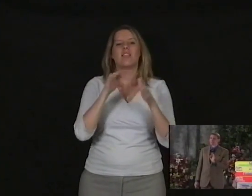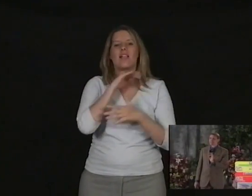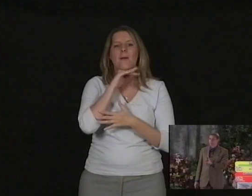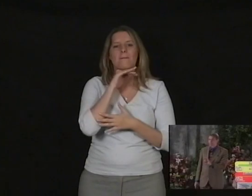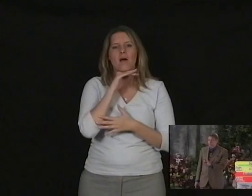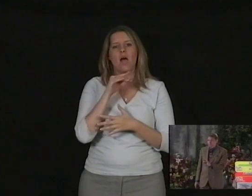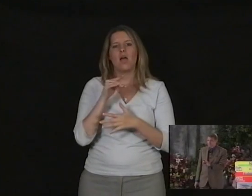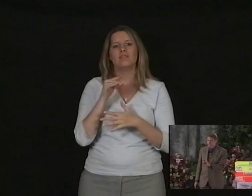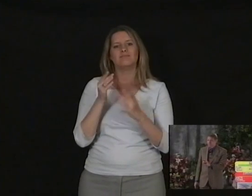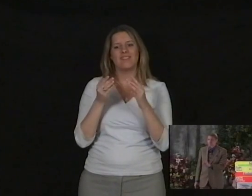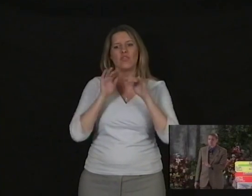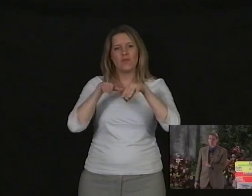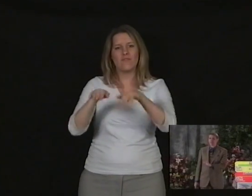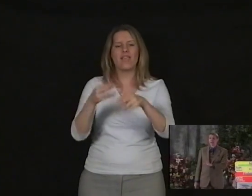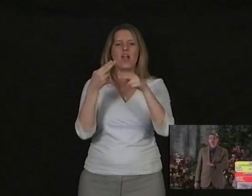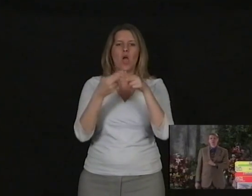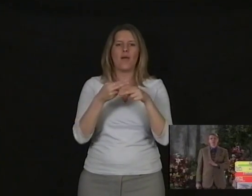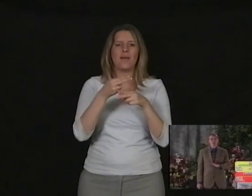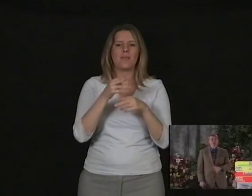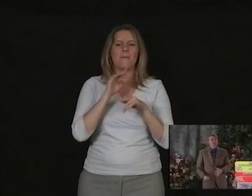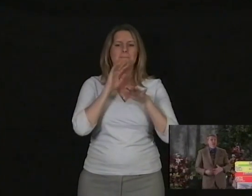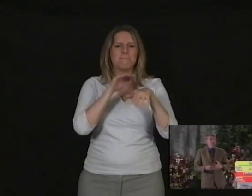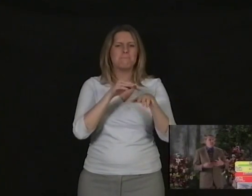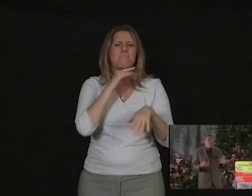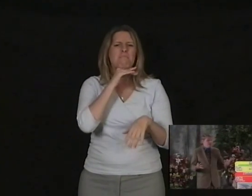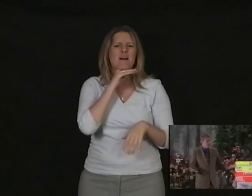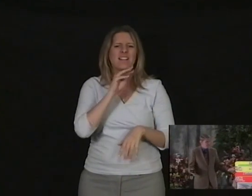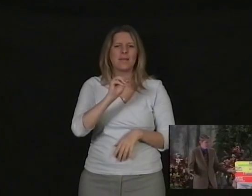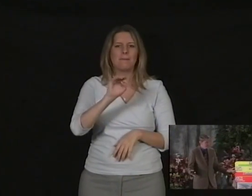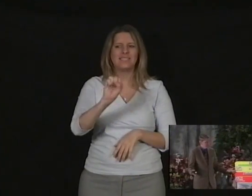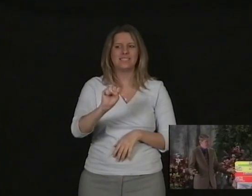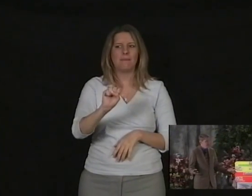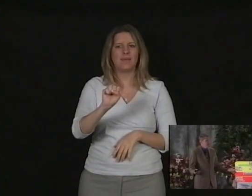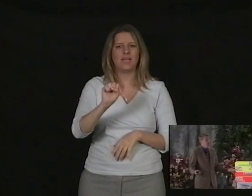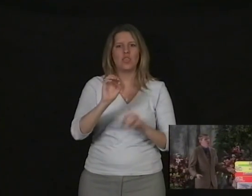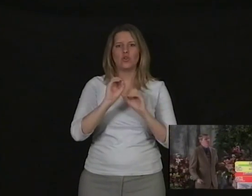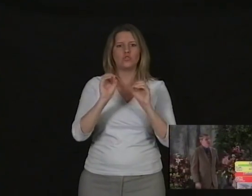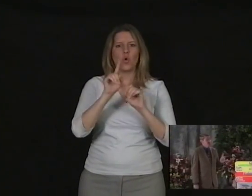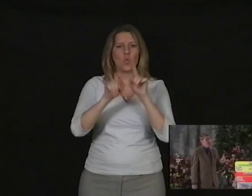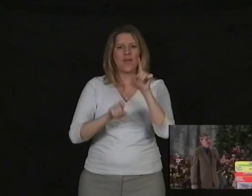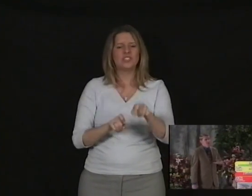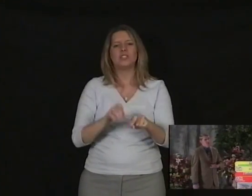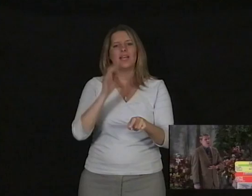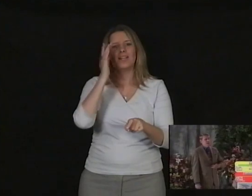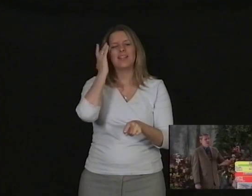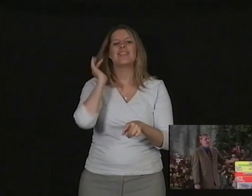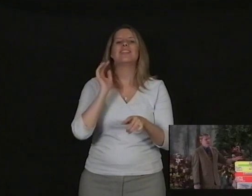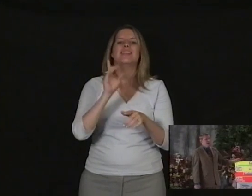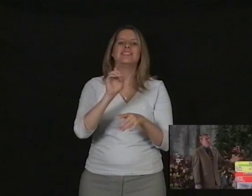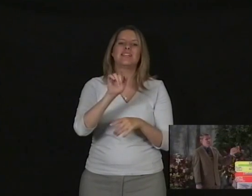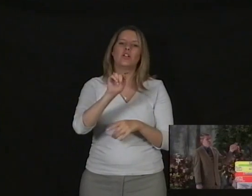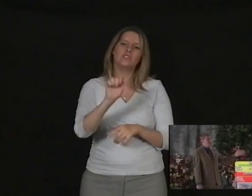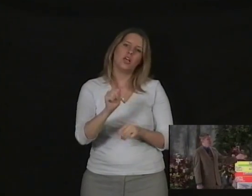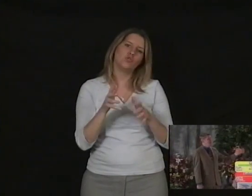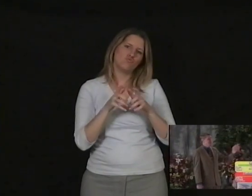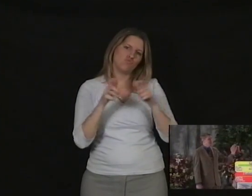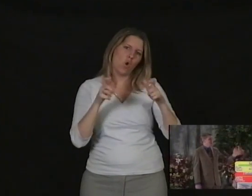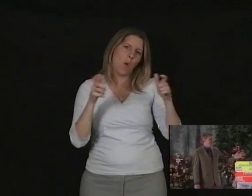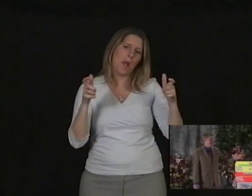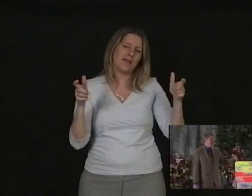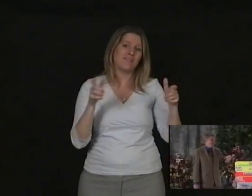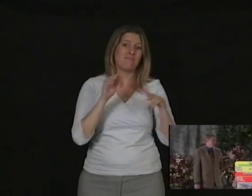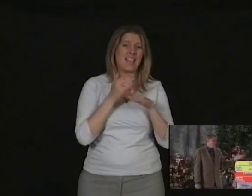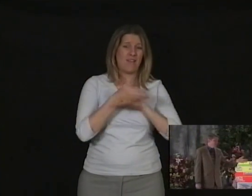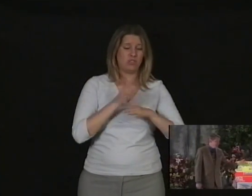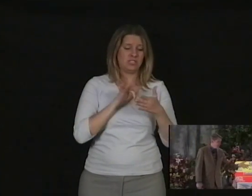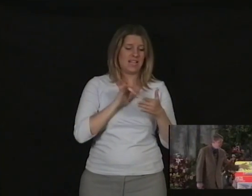Muddy Mississippi. And there's no question the delta is growing. But it's interesting, after studying the delta carefully, they've drilled holes all